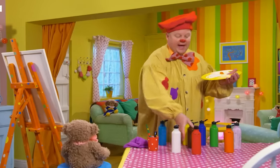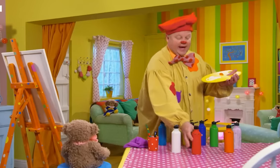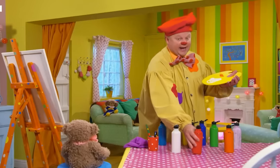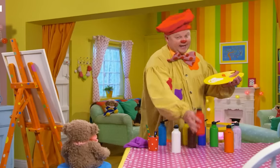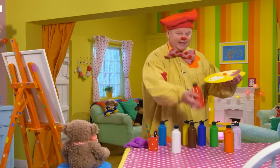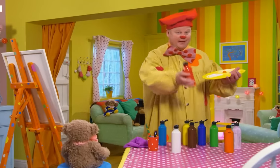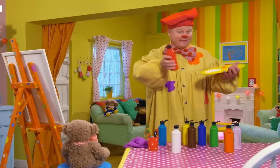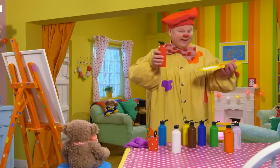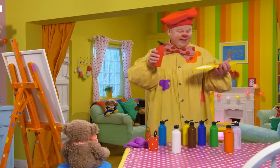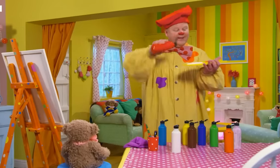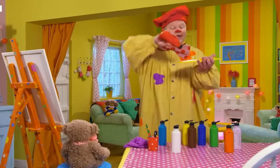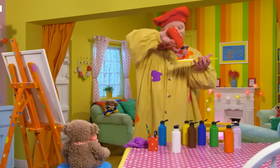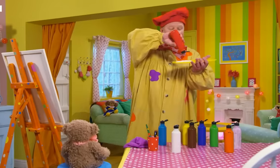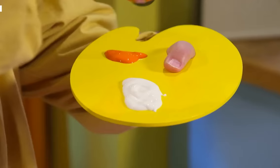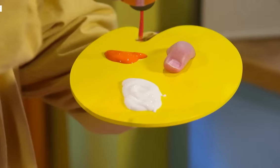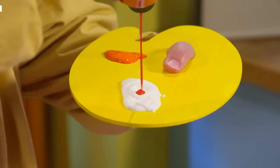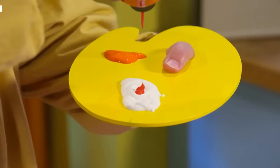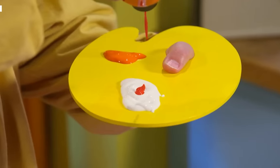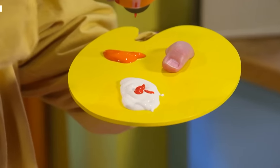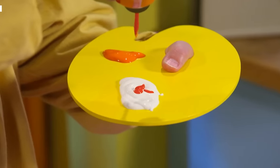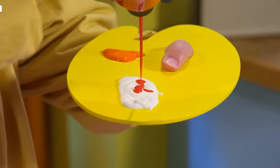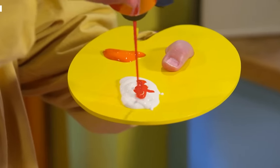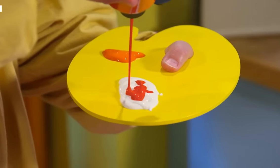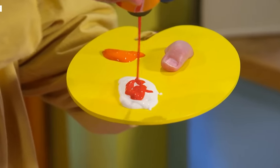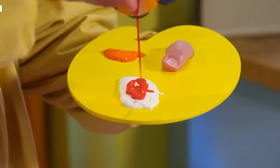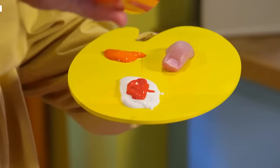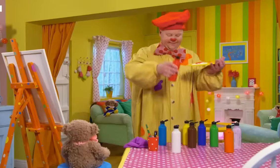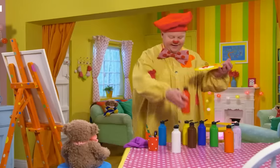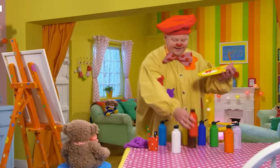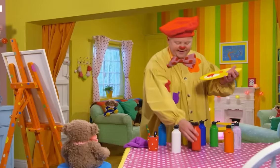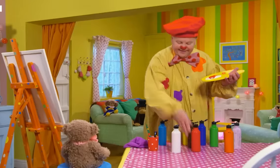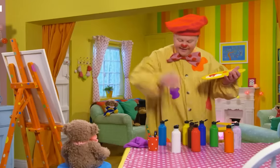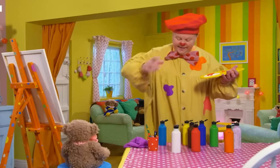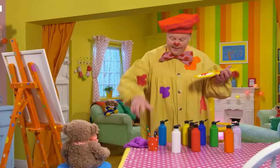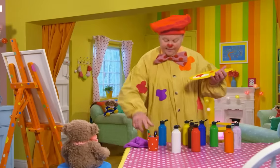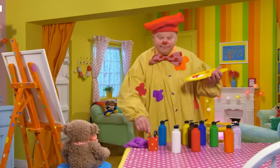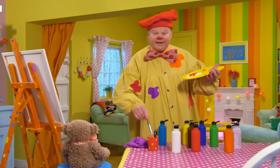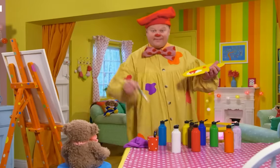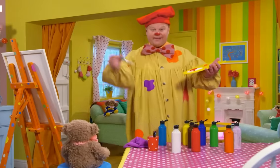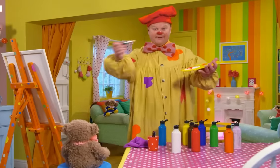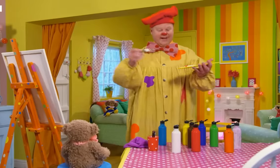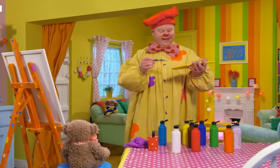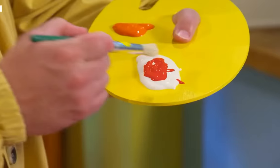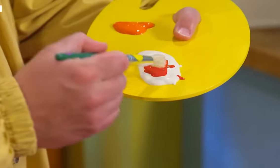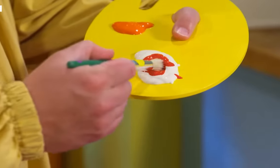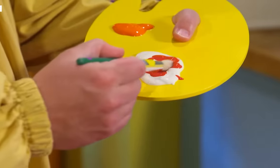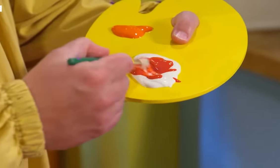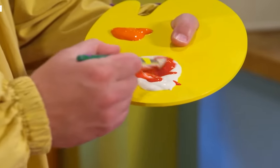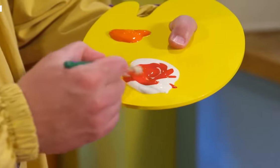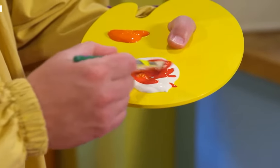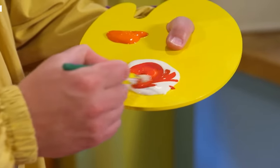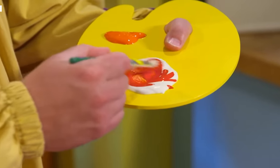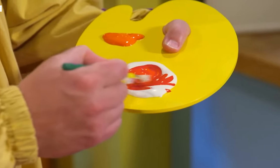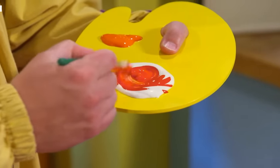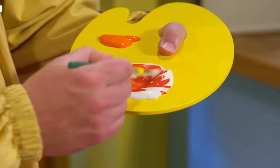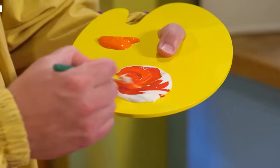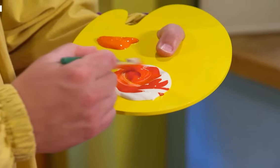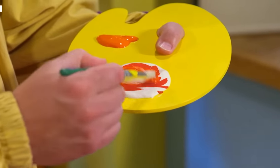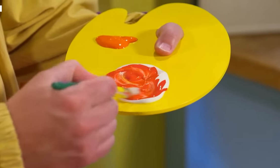And a little bit of red. La-da-da-dee. Right. Mix them together. La-da-dee. Ooh!